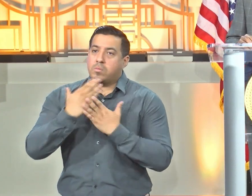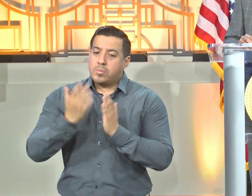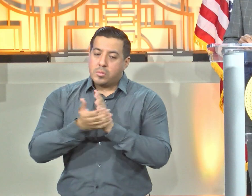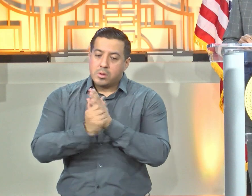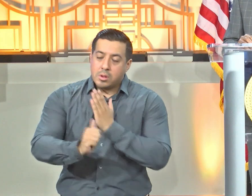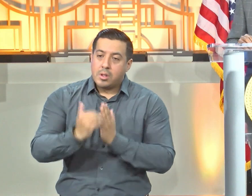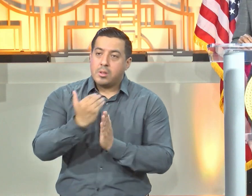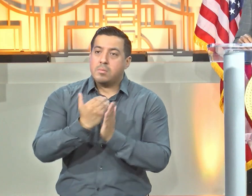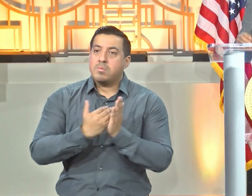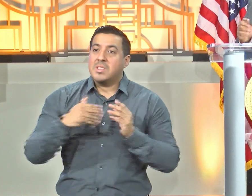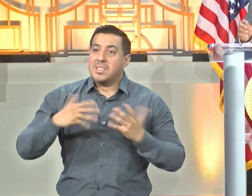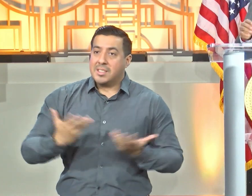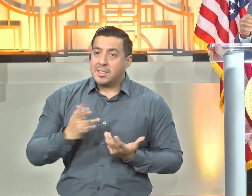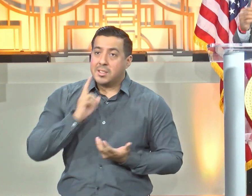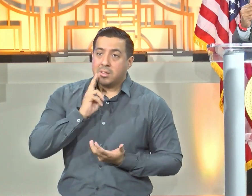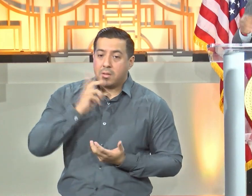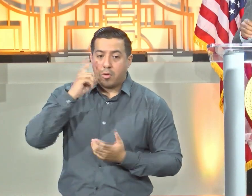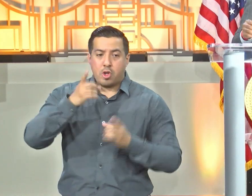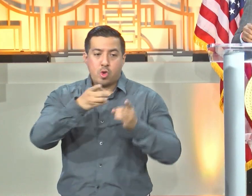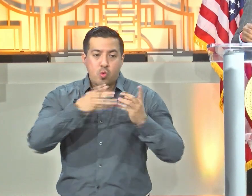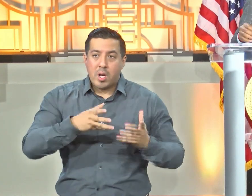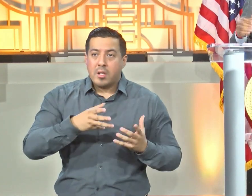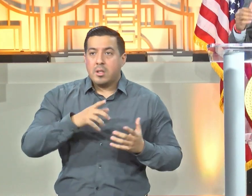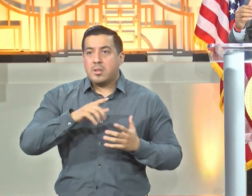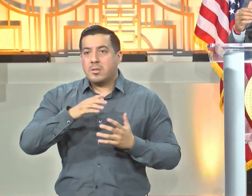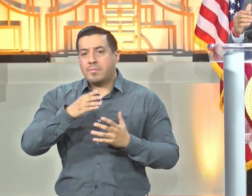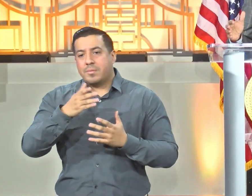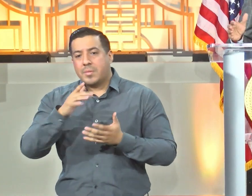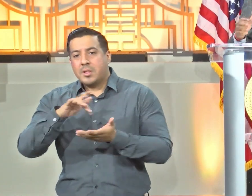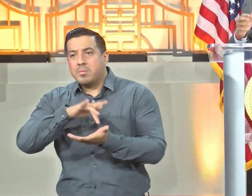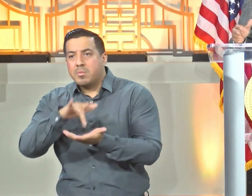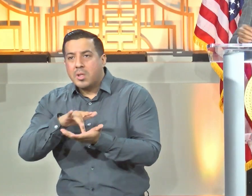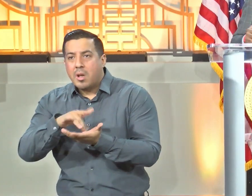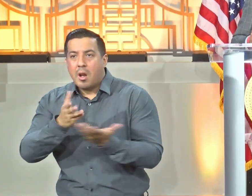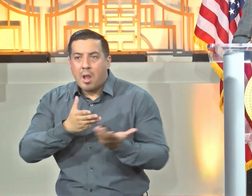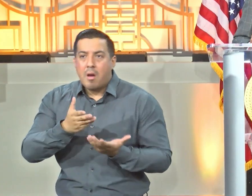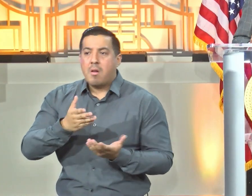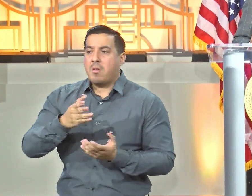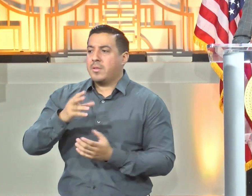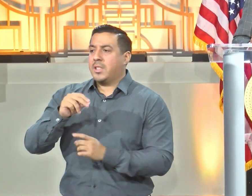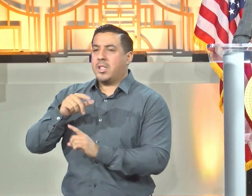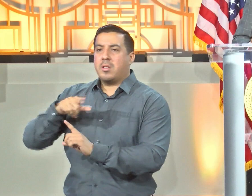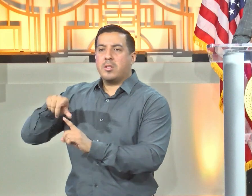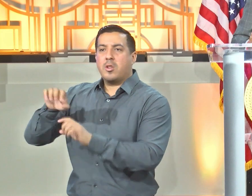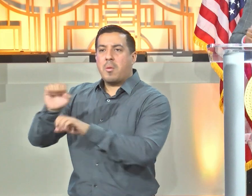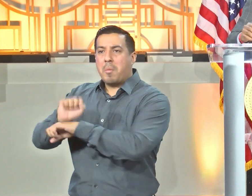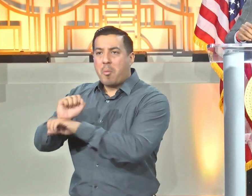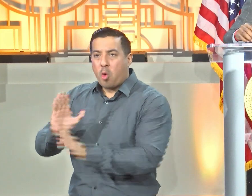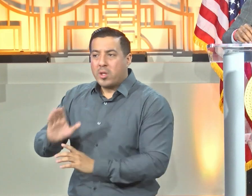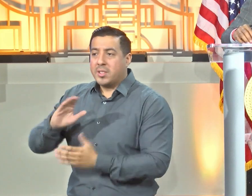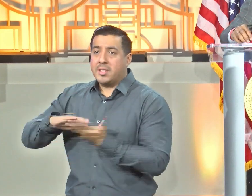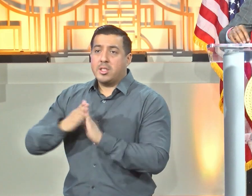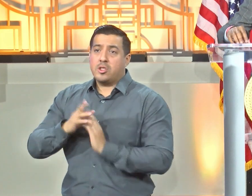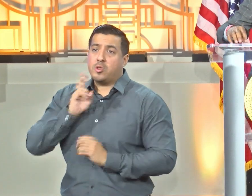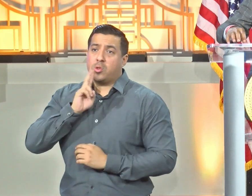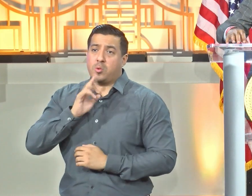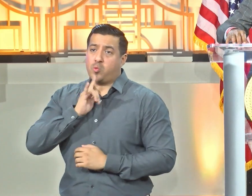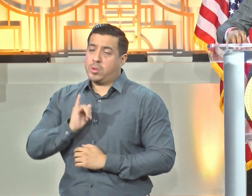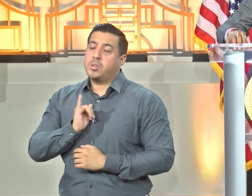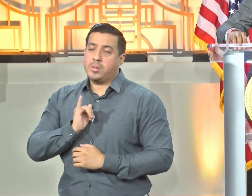at this city, whether you're directors, mid-level positions, employees, you name it, and the city of Houston is